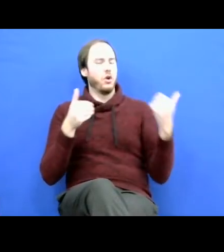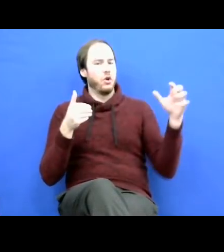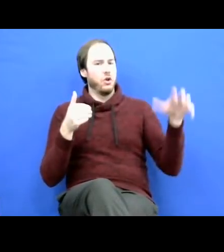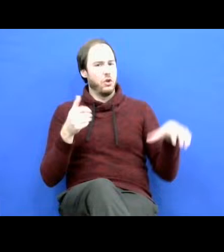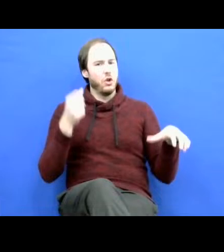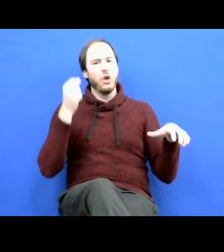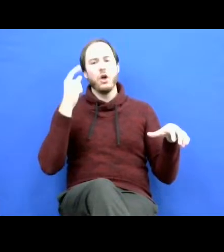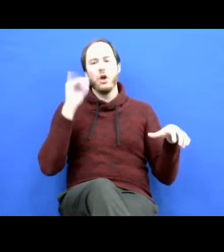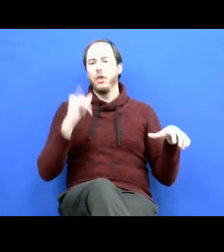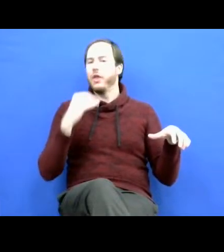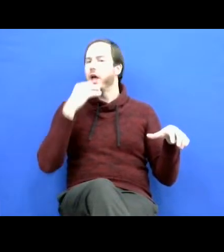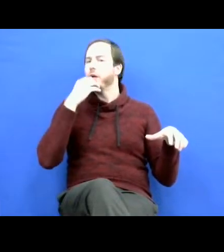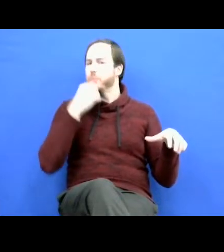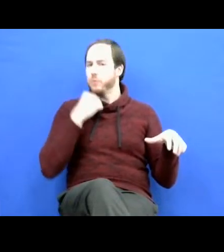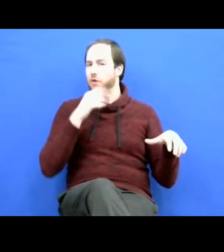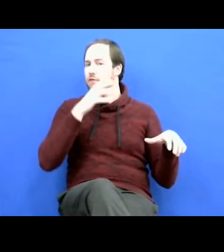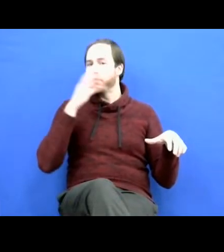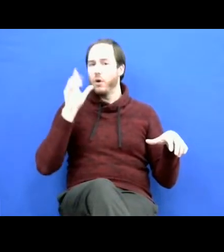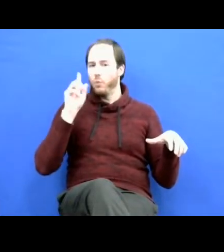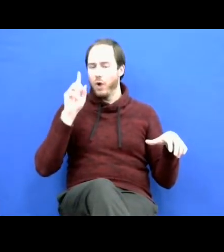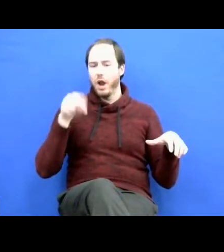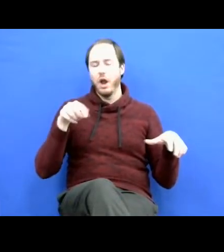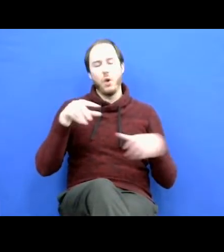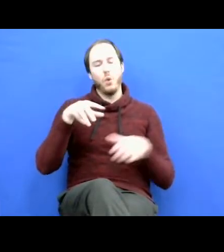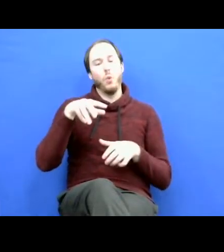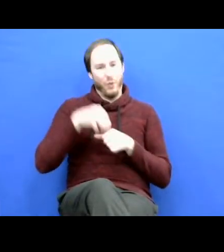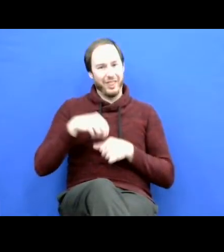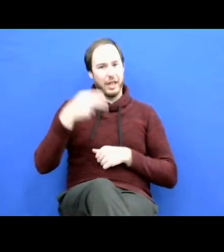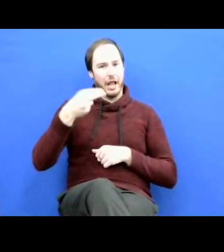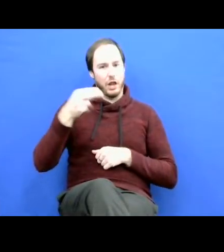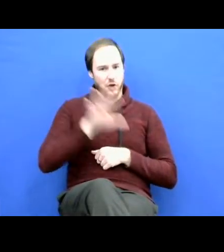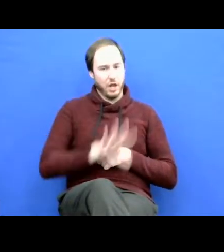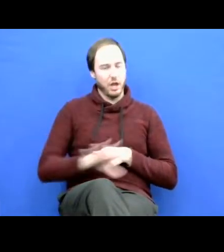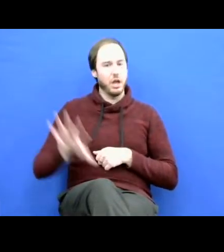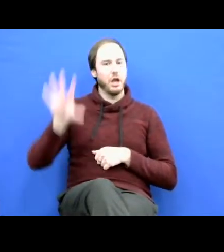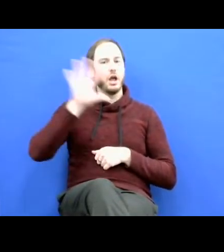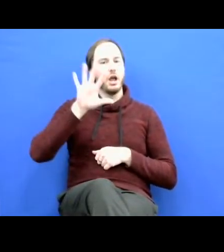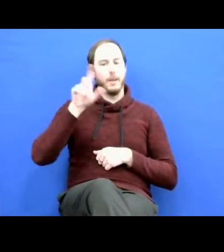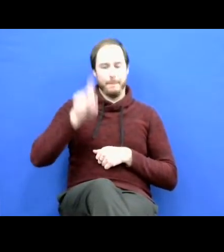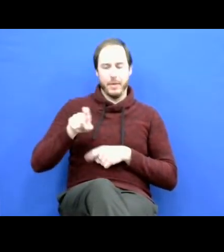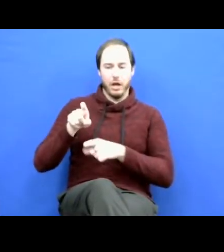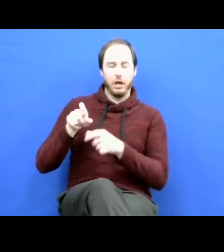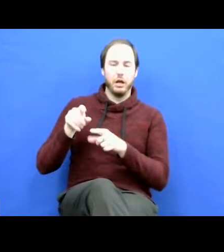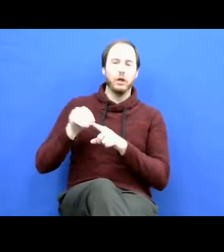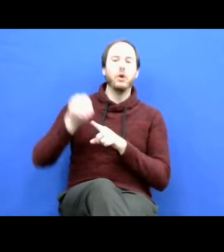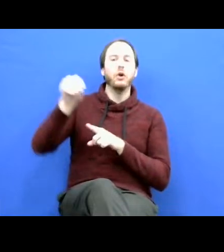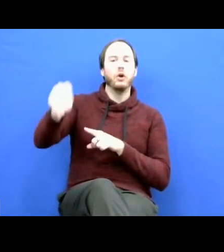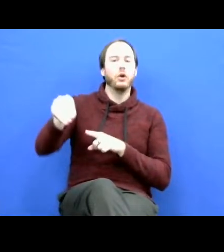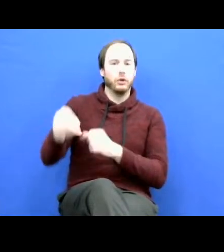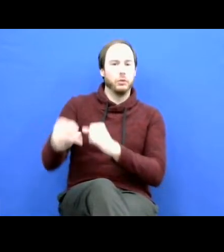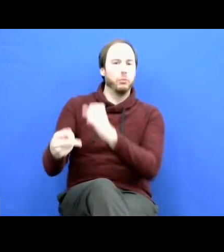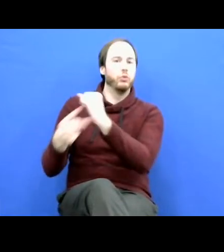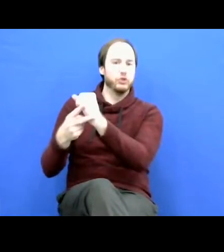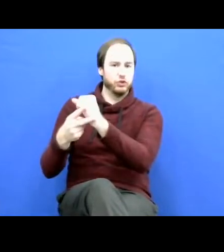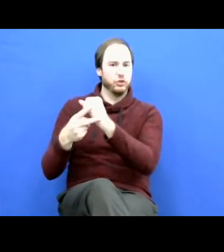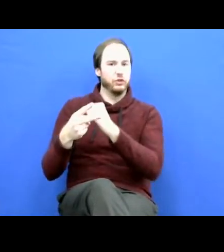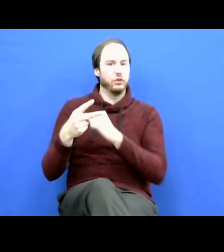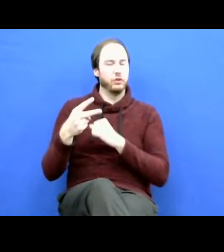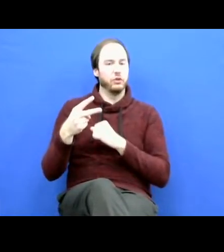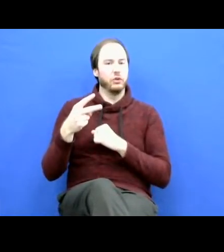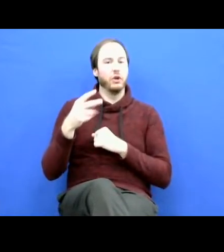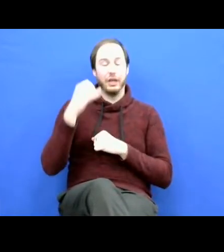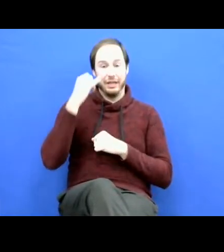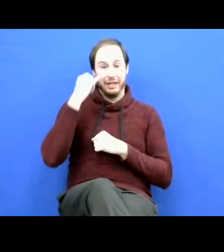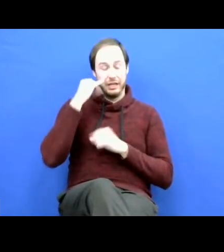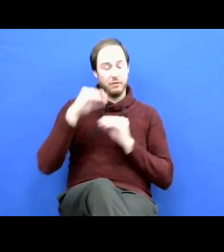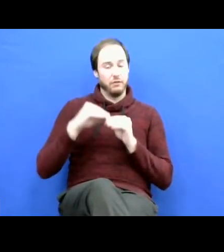then another farmland within the town of Henrietta has to be preserved, and we decided to make it 4x. So if